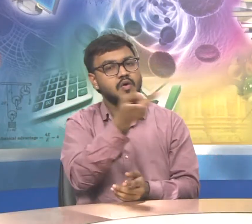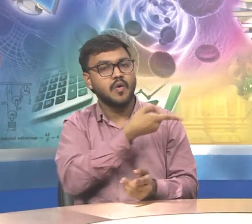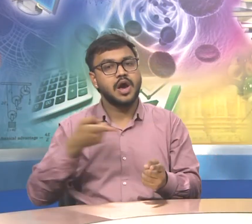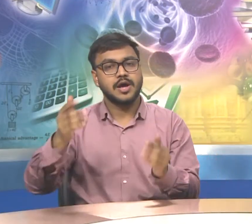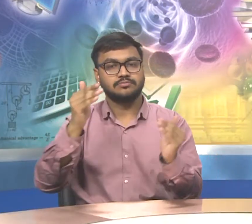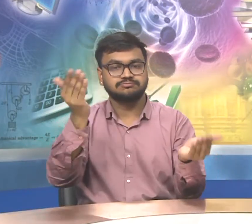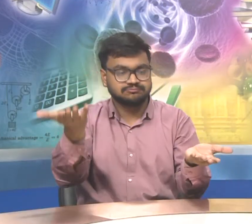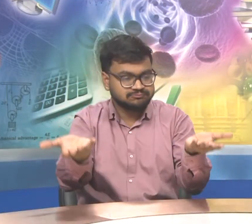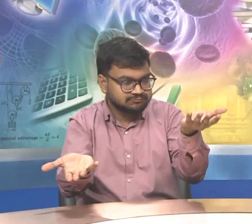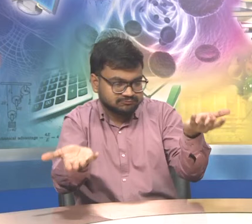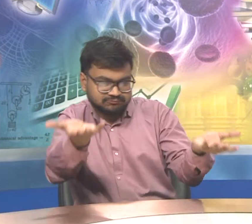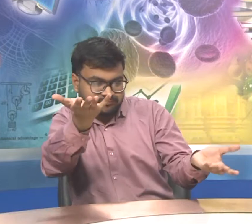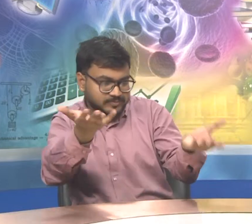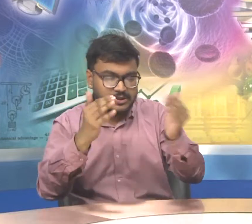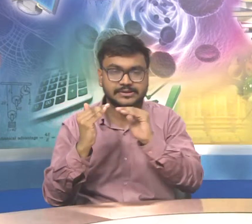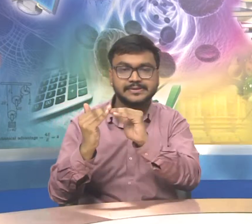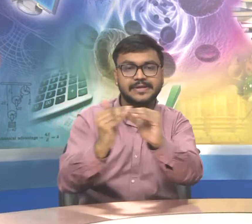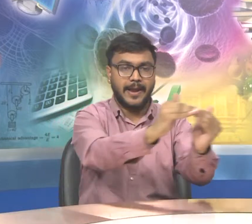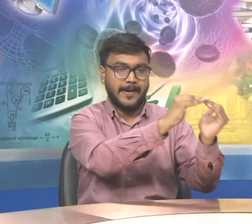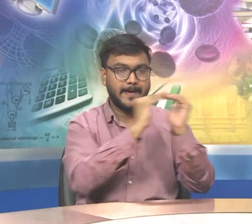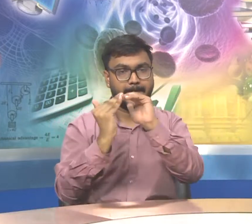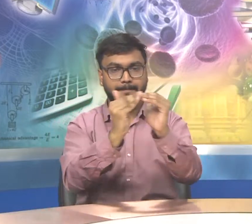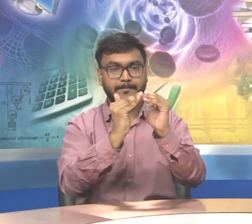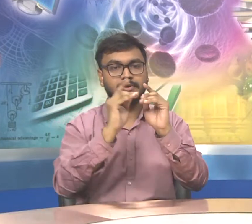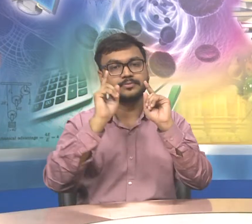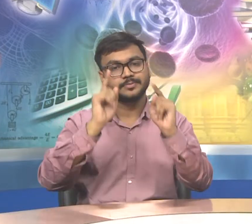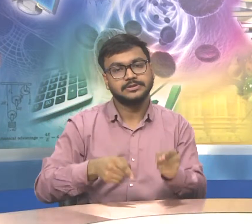whether it is related to education,